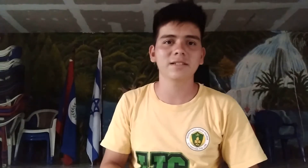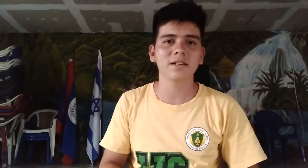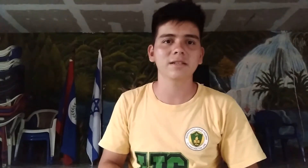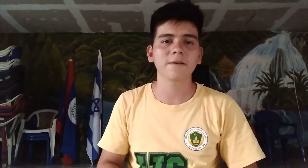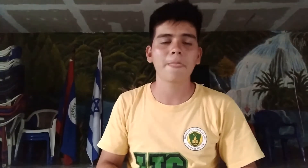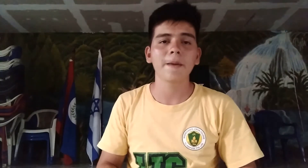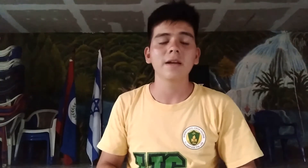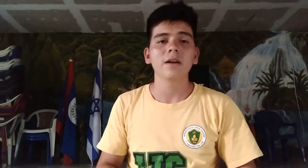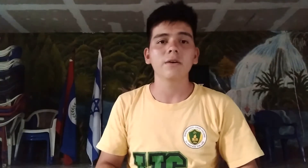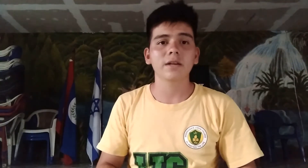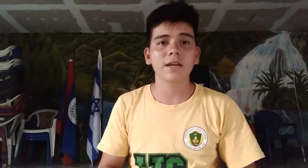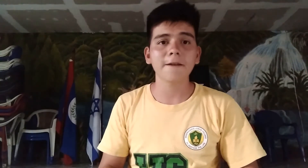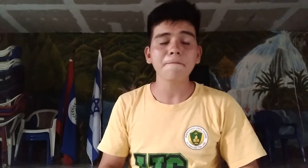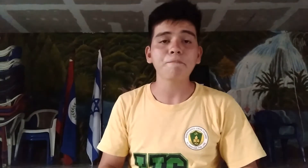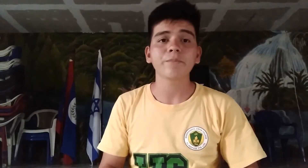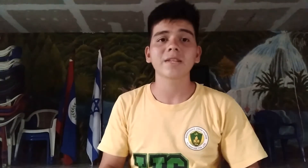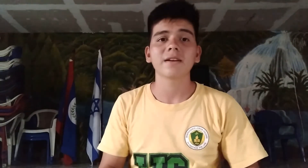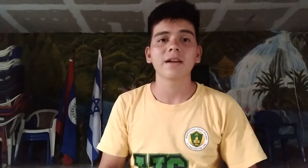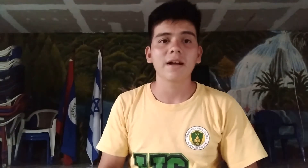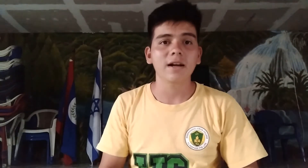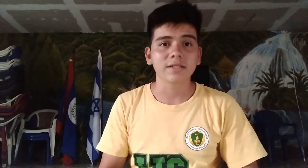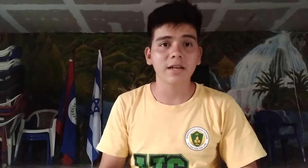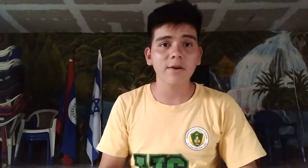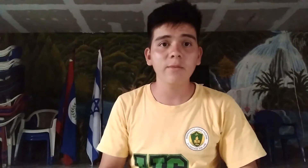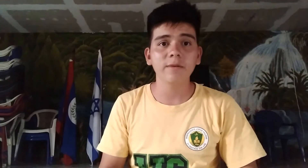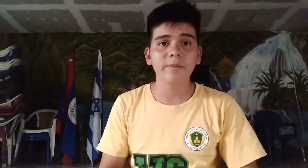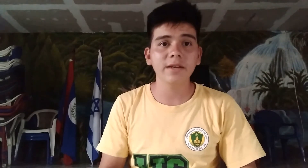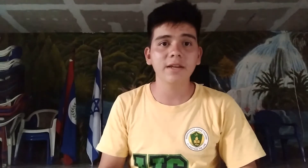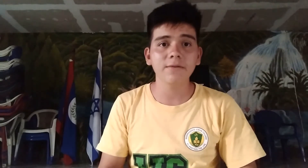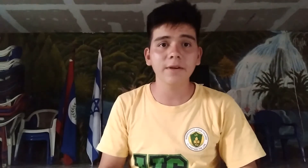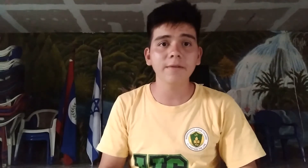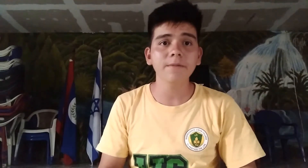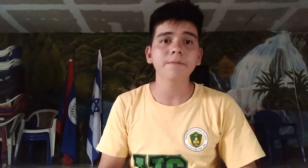Jesus. Okay? A song will be given